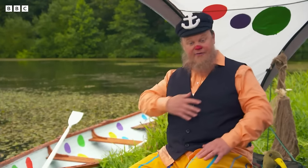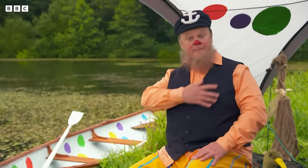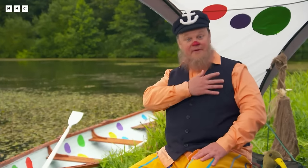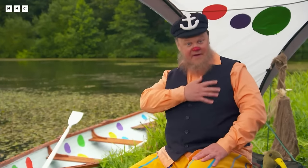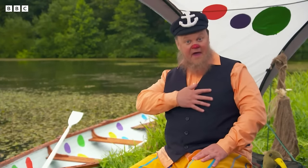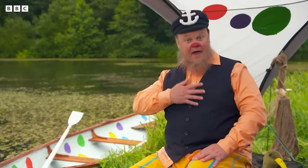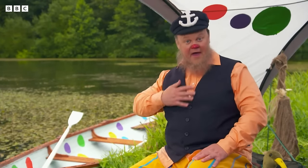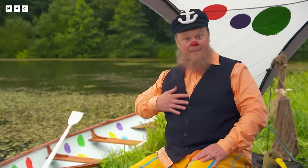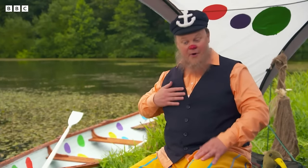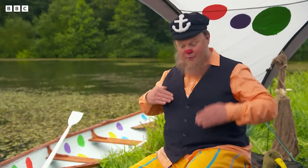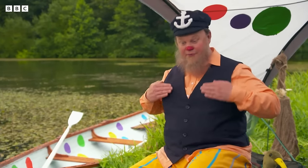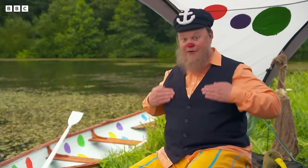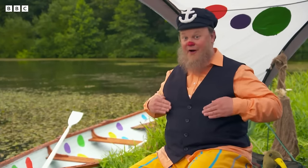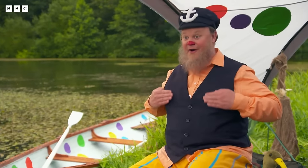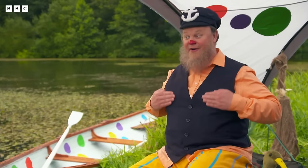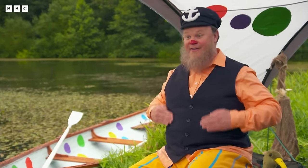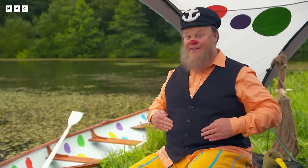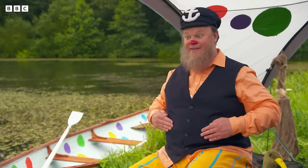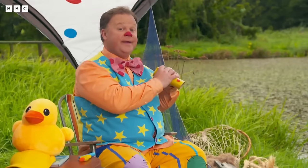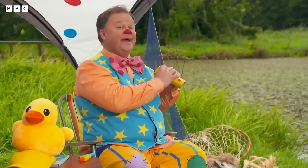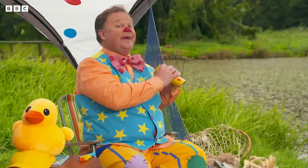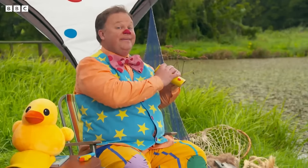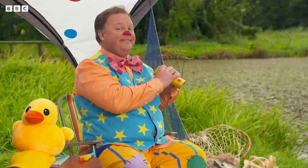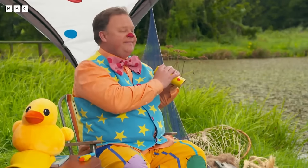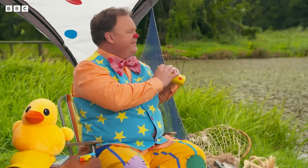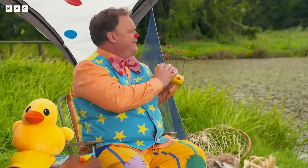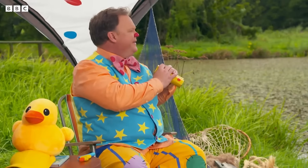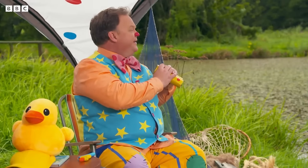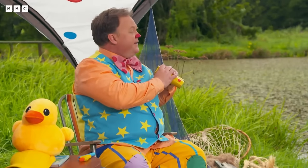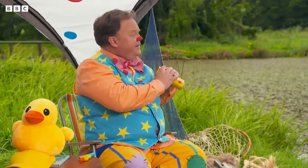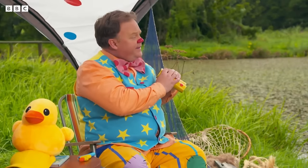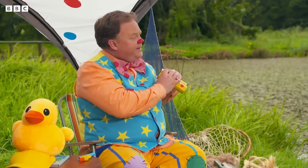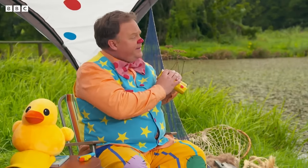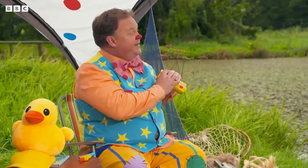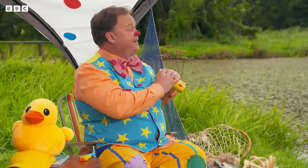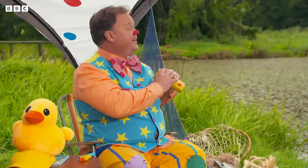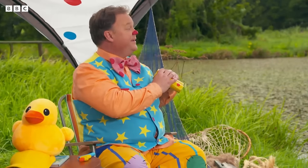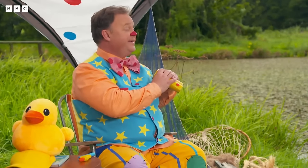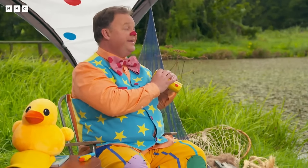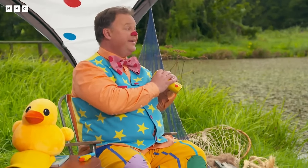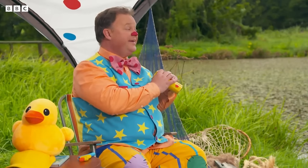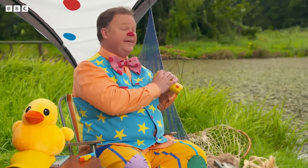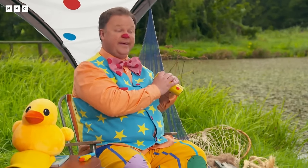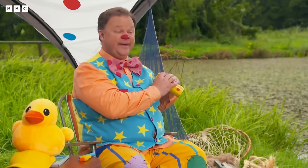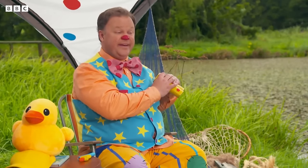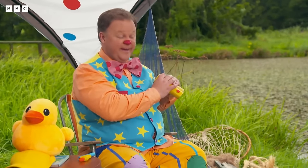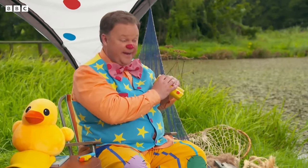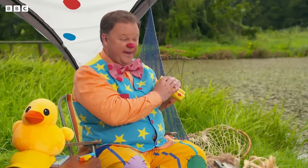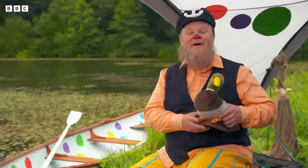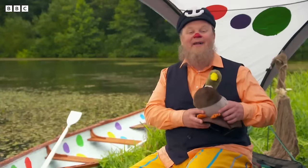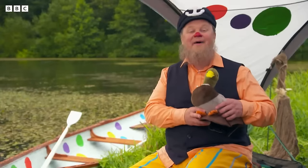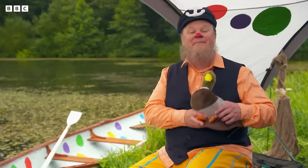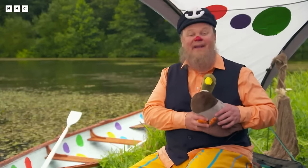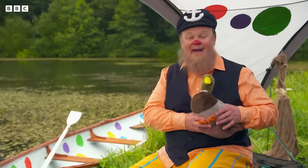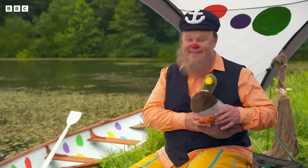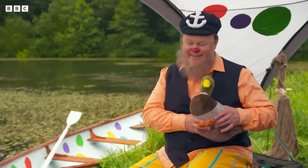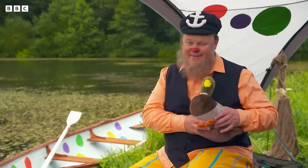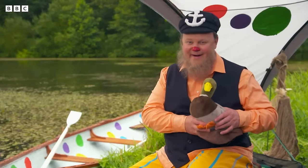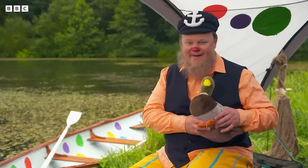some camouflage. Ooh, what's that, Fisherman Tumble? Well, I'm glad you